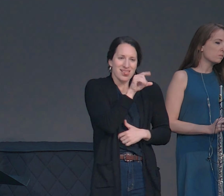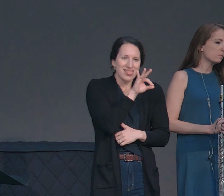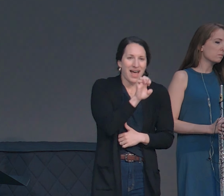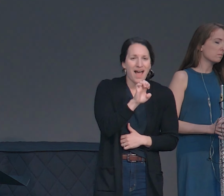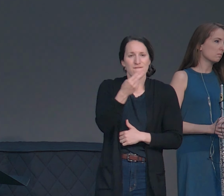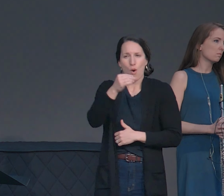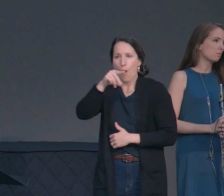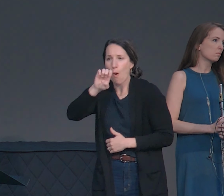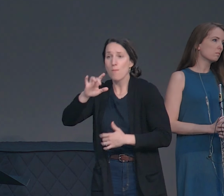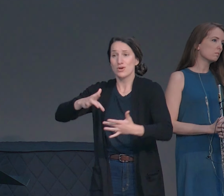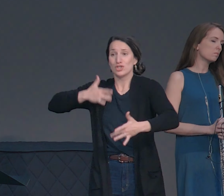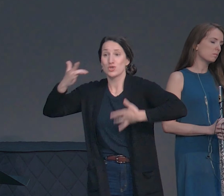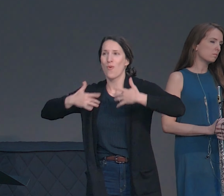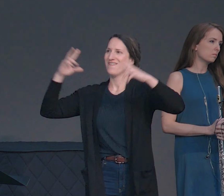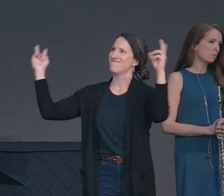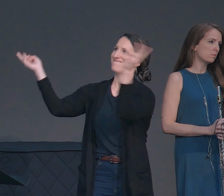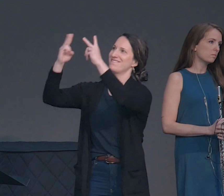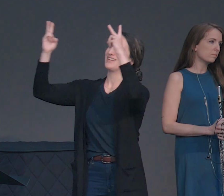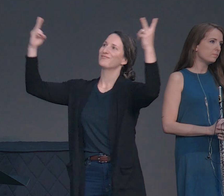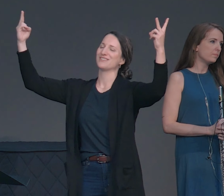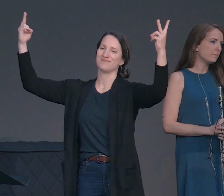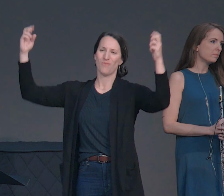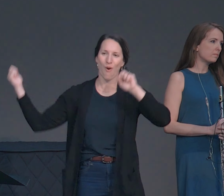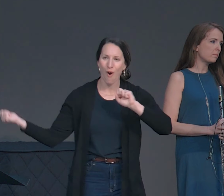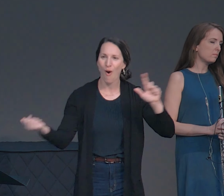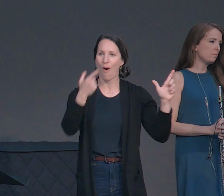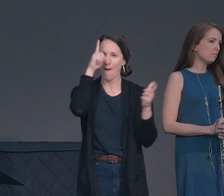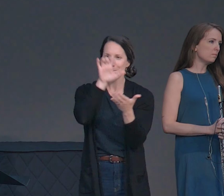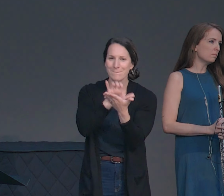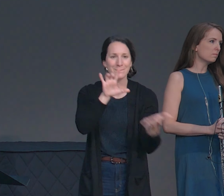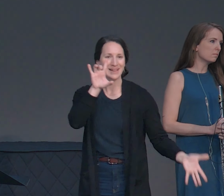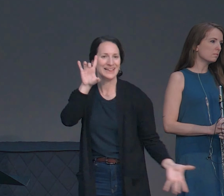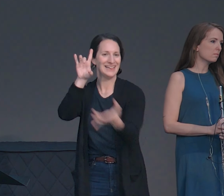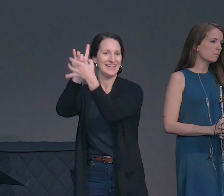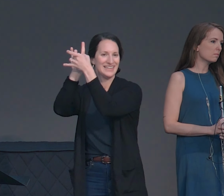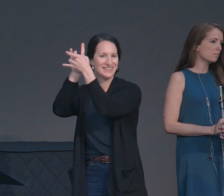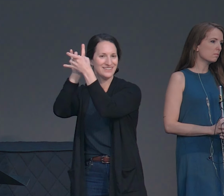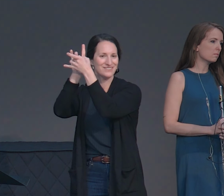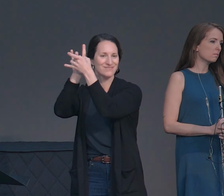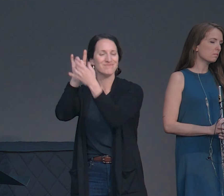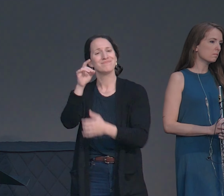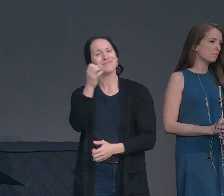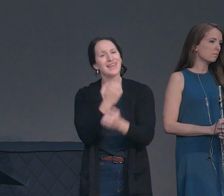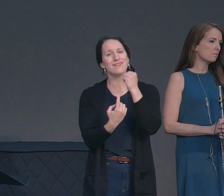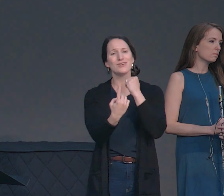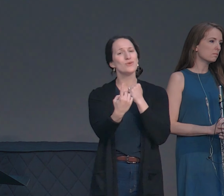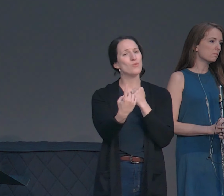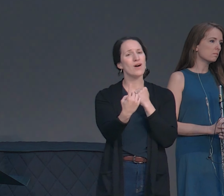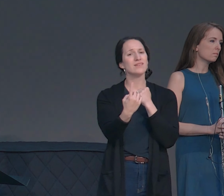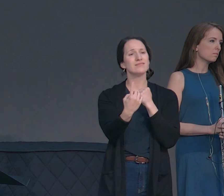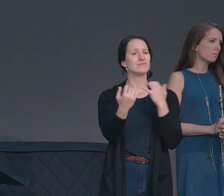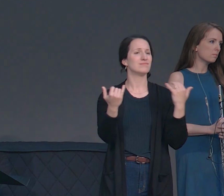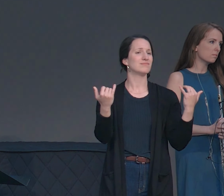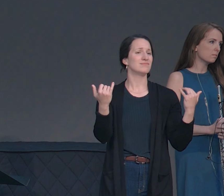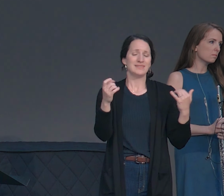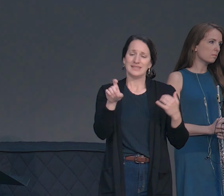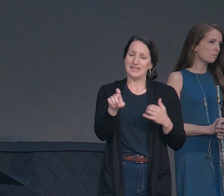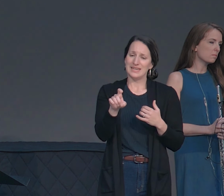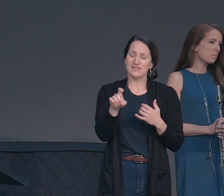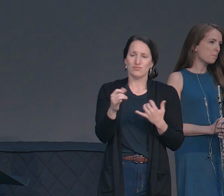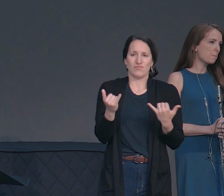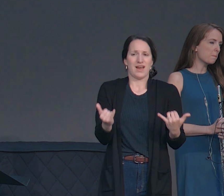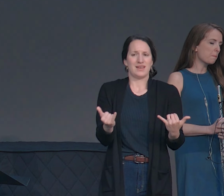victory to all who believe in him. So every single one of us this morning needs to take a moment while the music